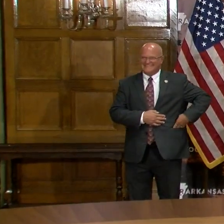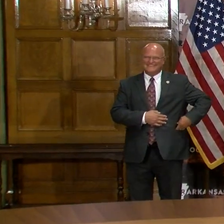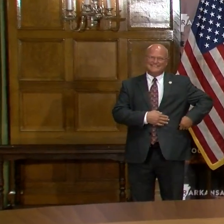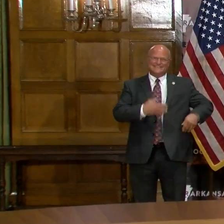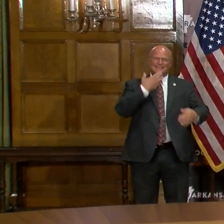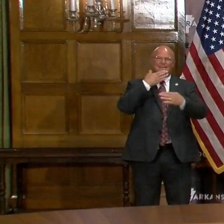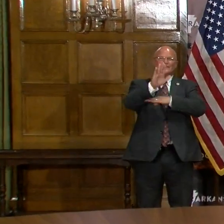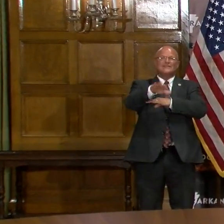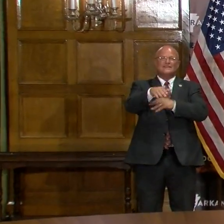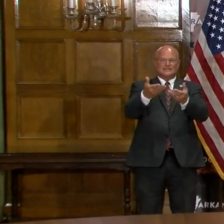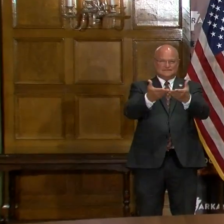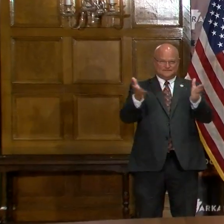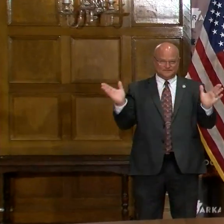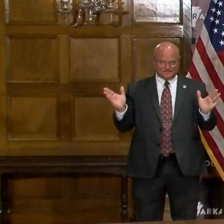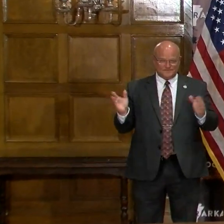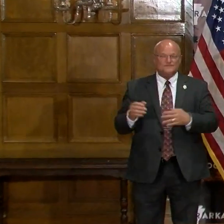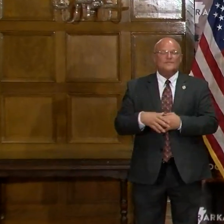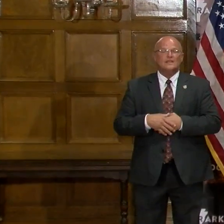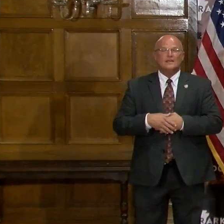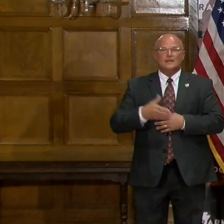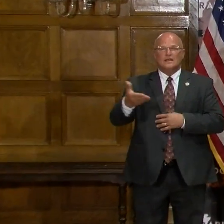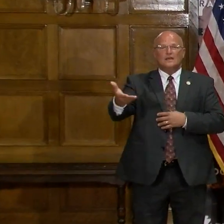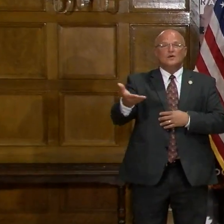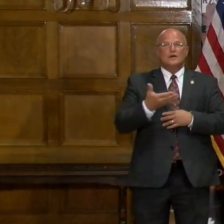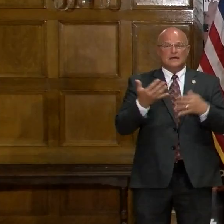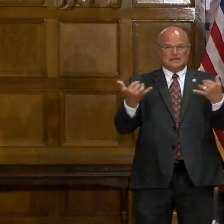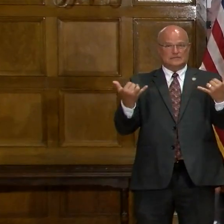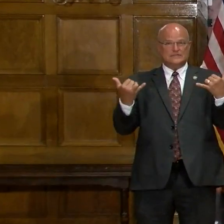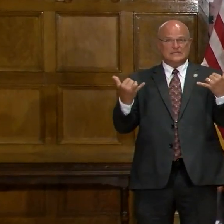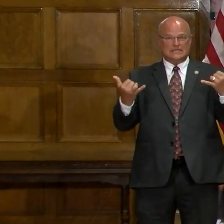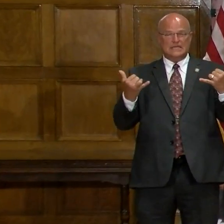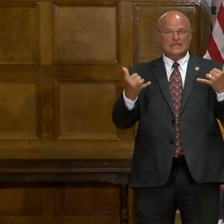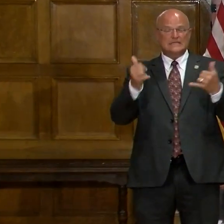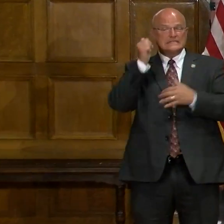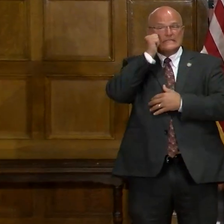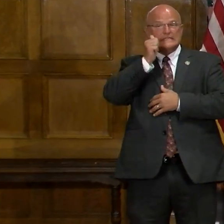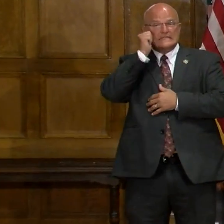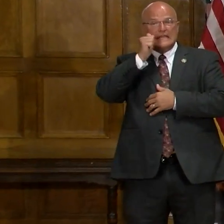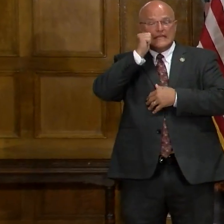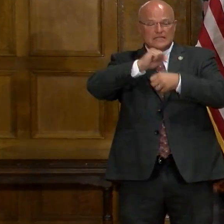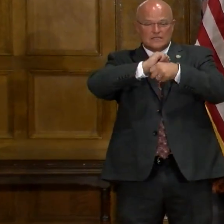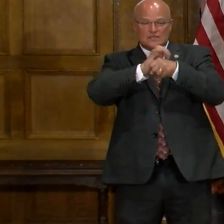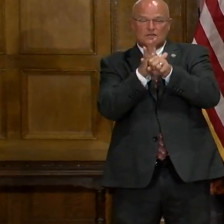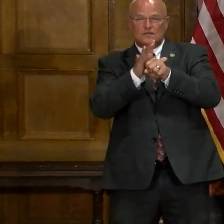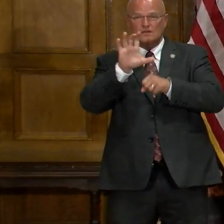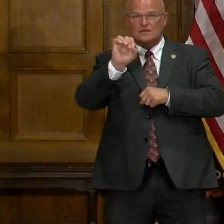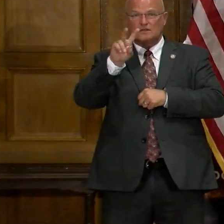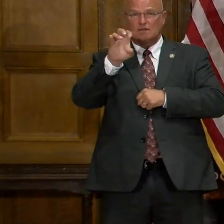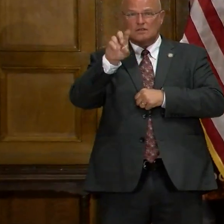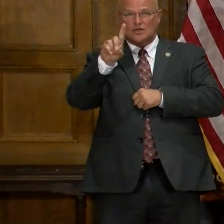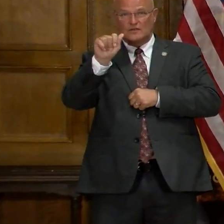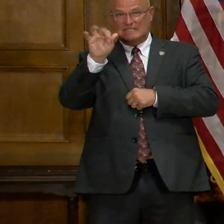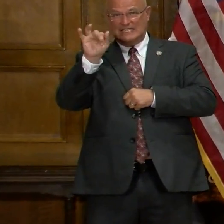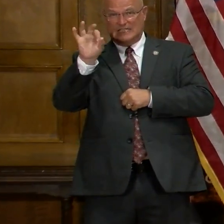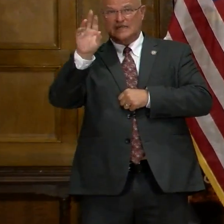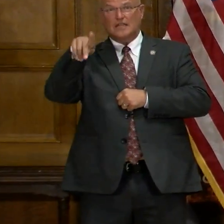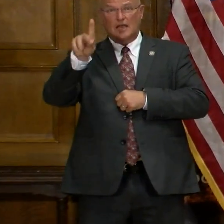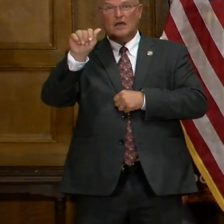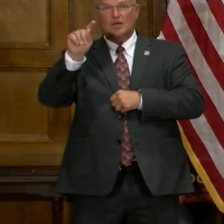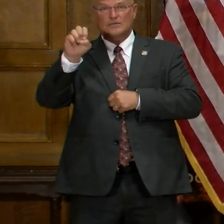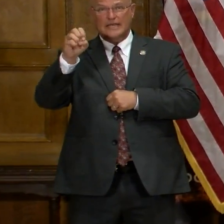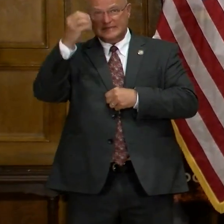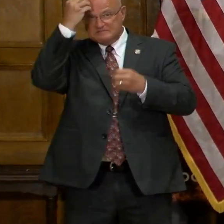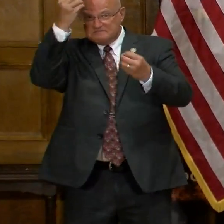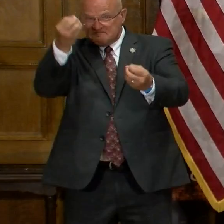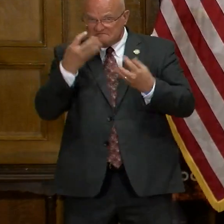Good afternoon to everyone. Welcome to today's daily COVID-19 update. I was just sent